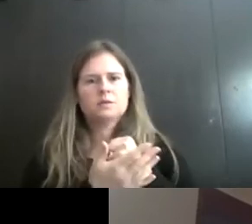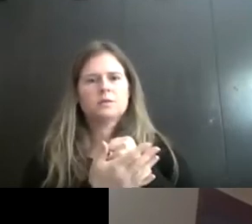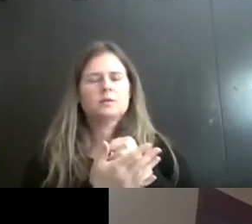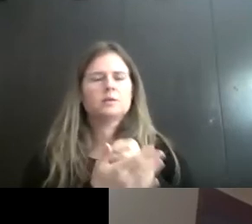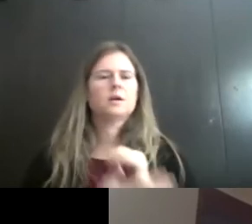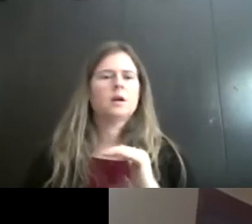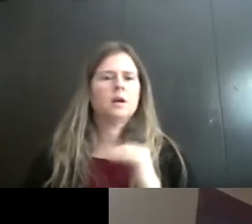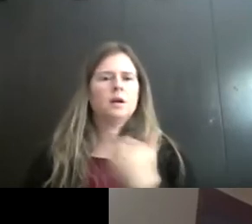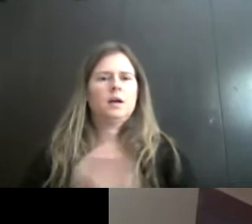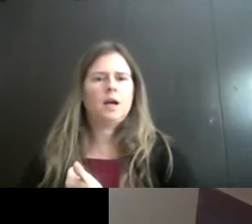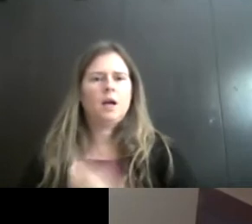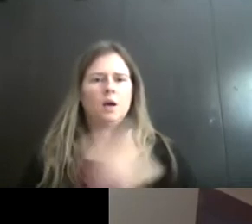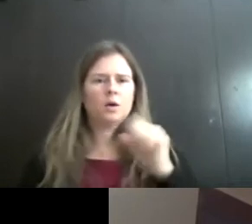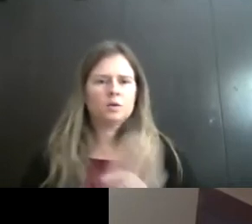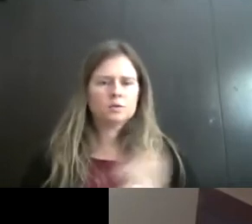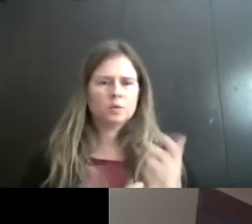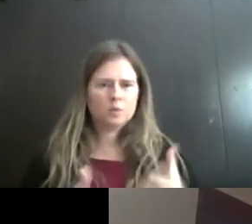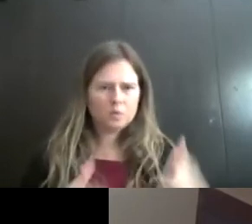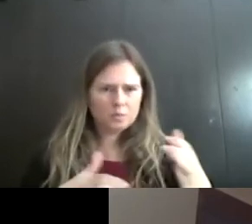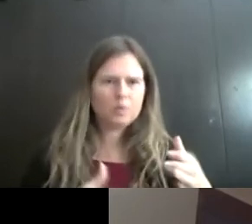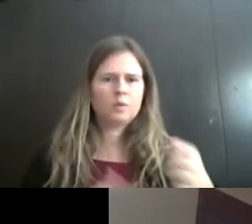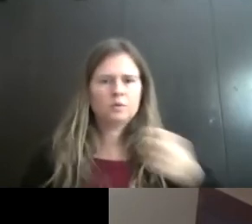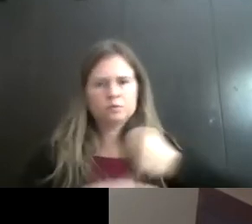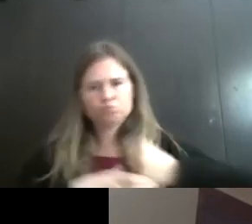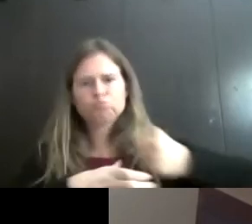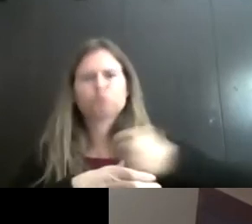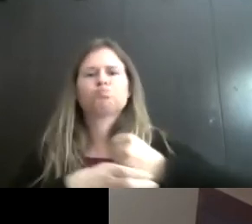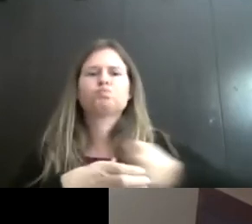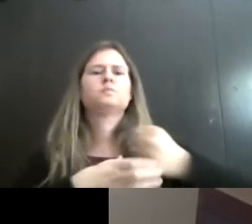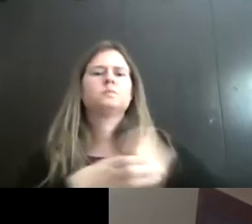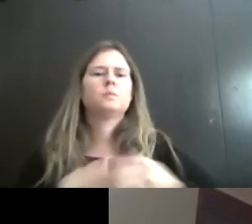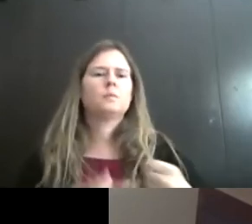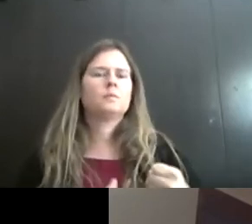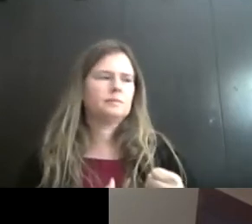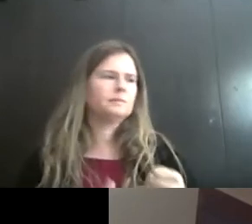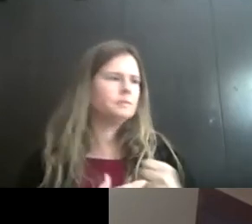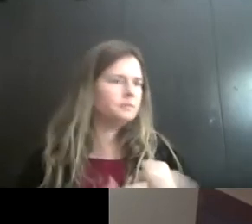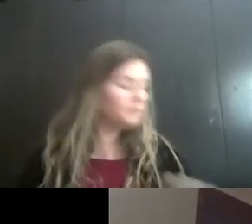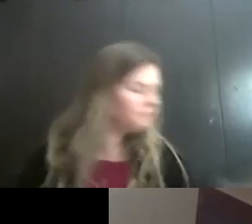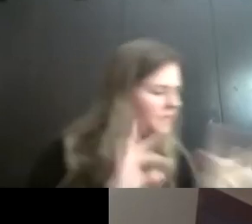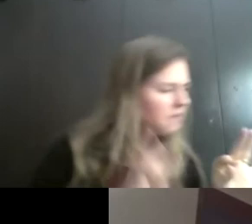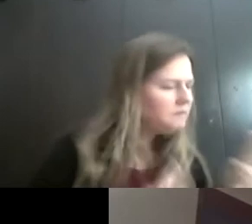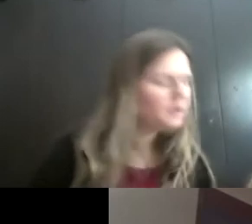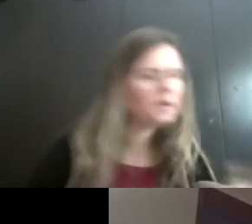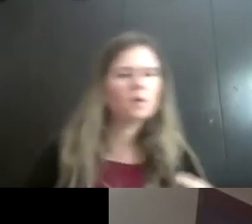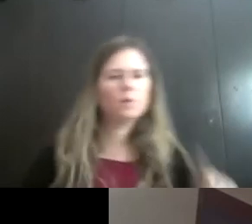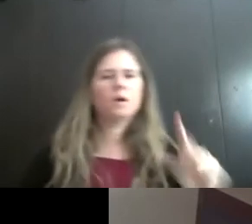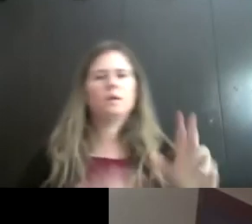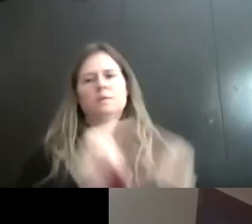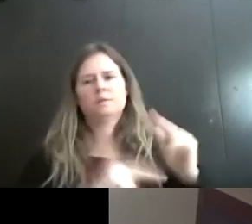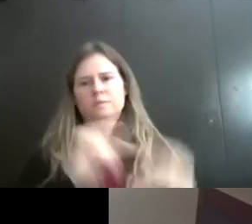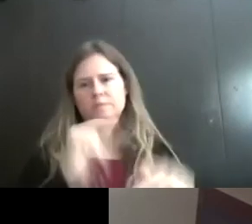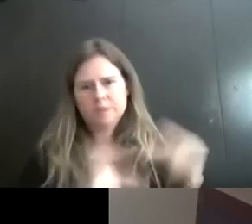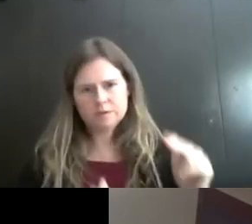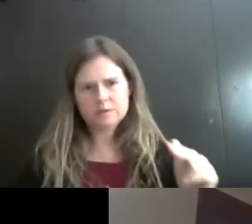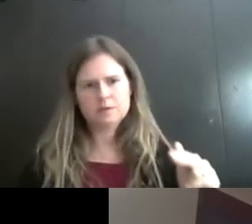and arrowheads during construction of things like shopping centers and Magic Mountain and things like